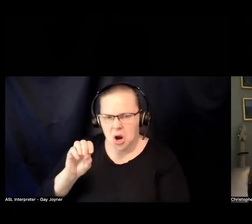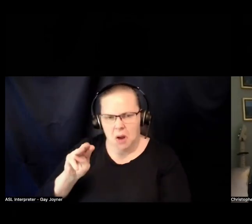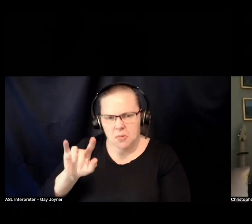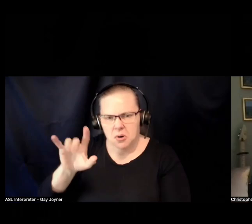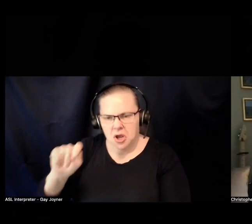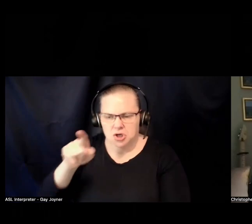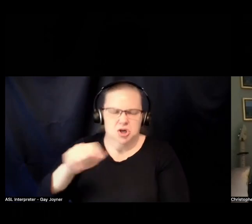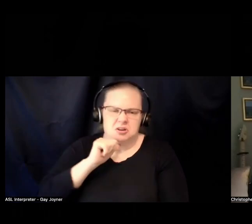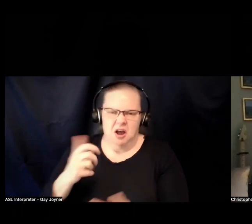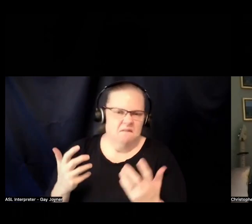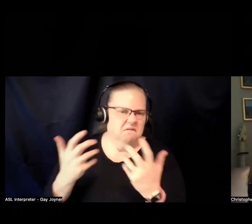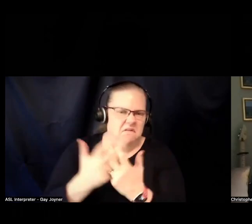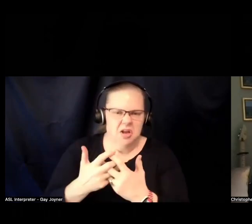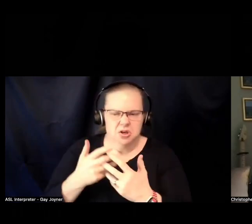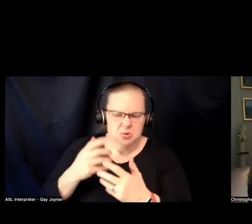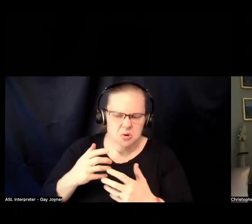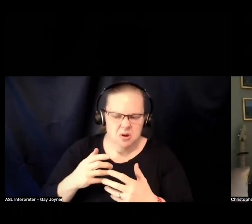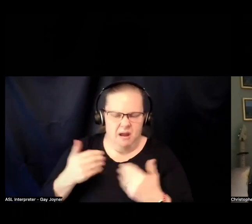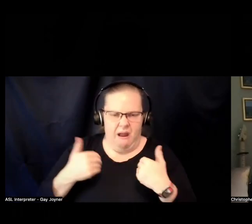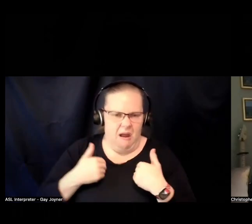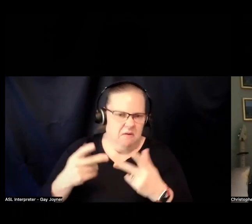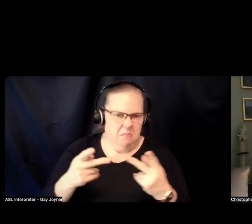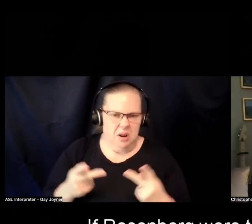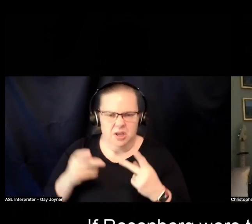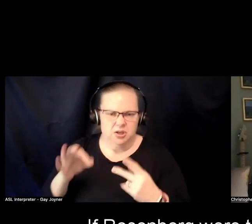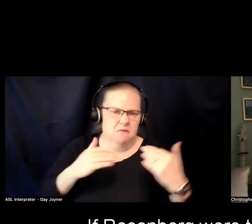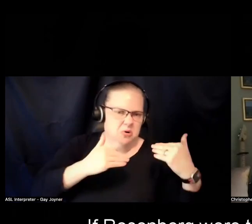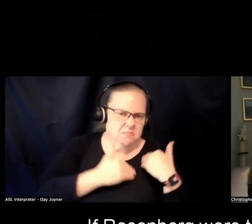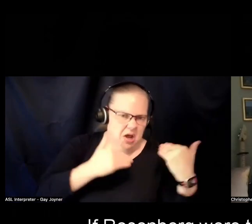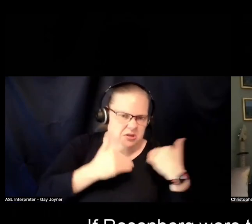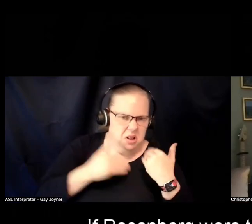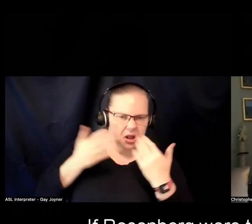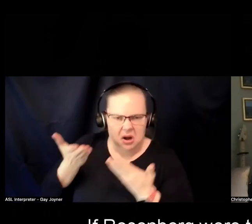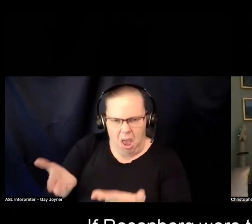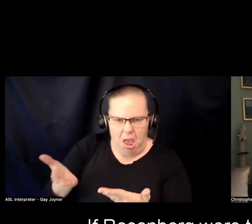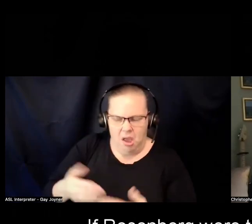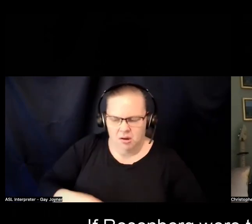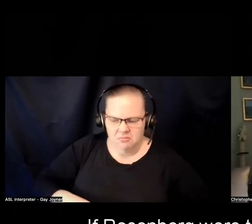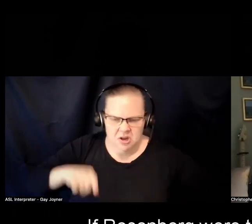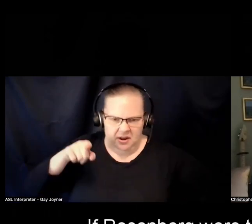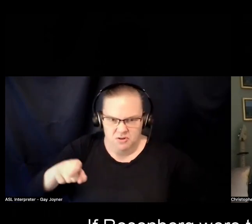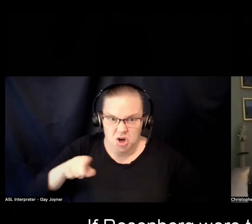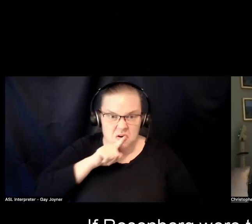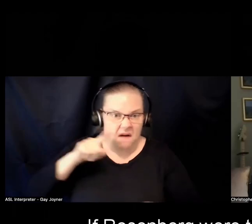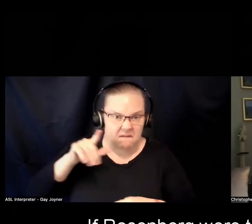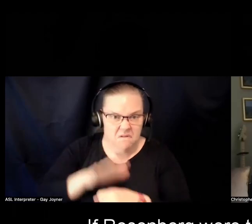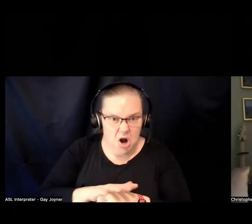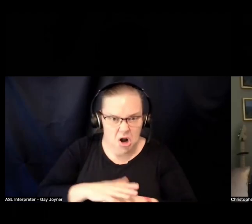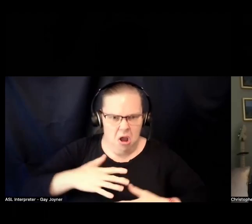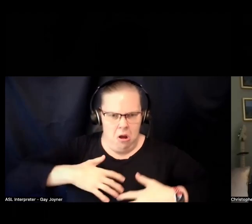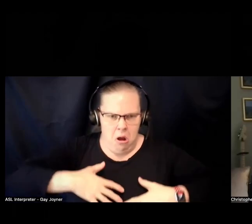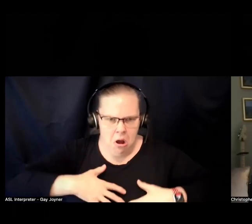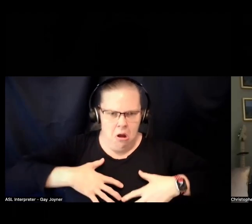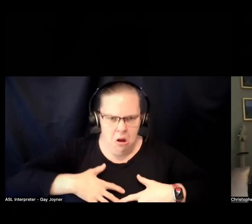to occupy such a place of responsibility. If Rosenberg were to be confirmed, hyperventilated